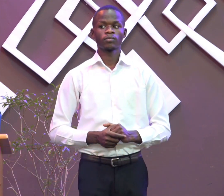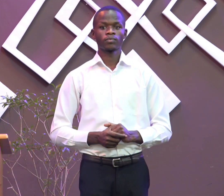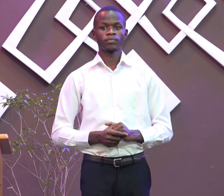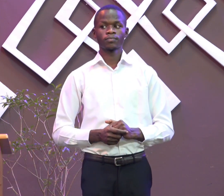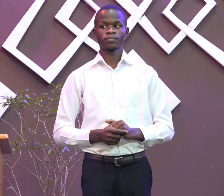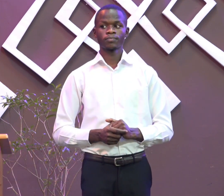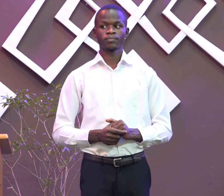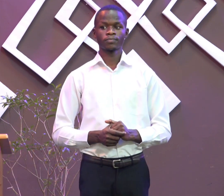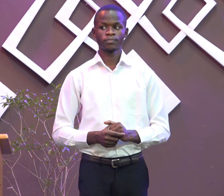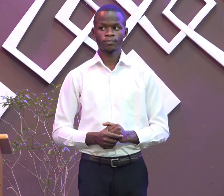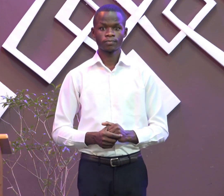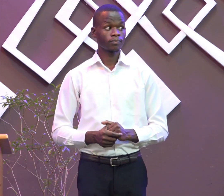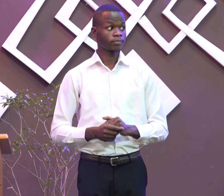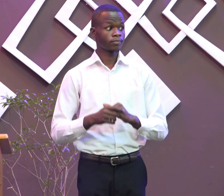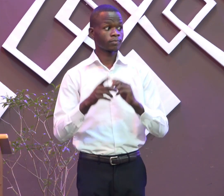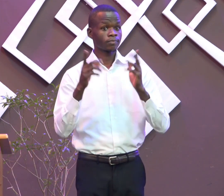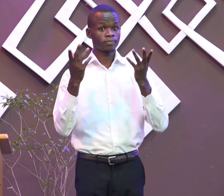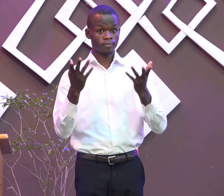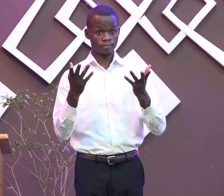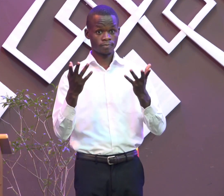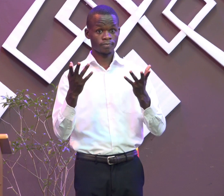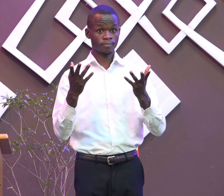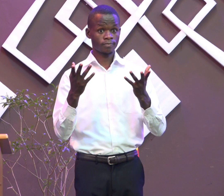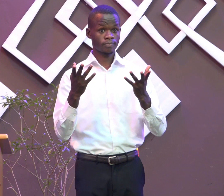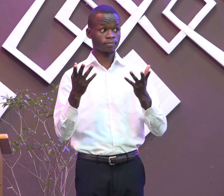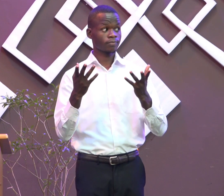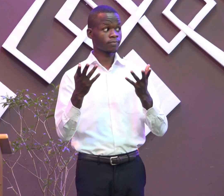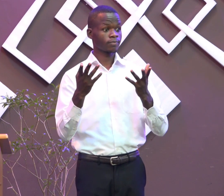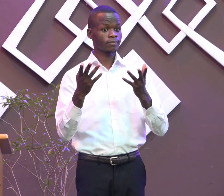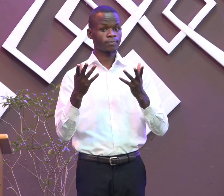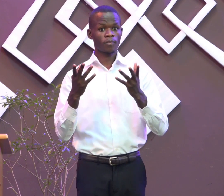Abake abachi worship team ngisira emukutema simu kuwayo.